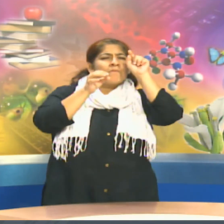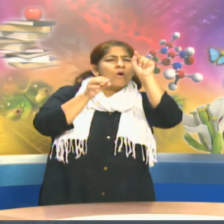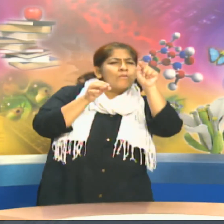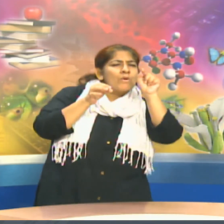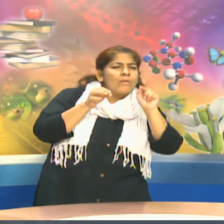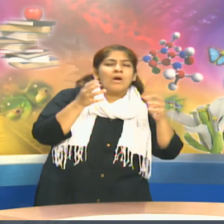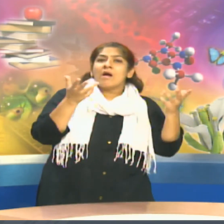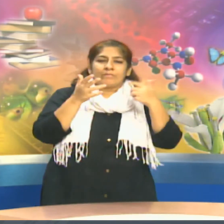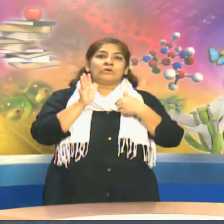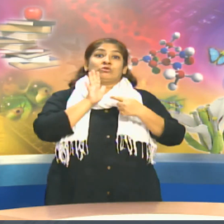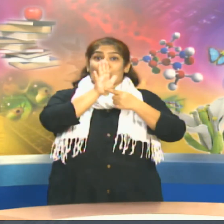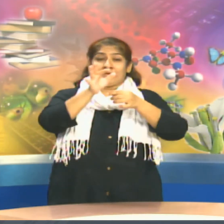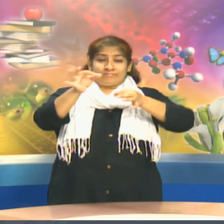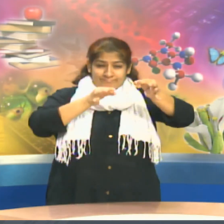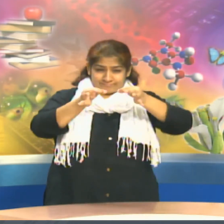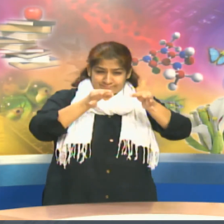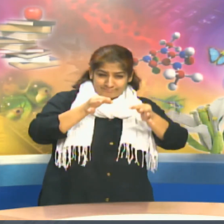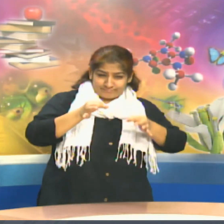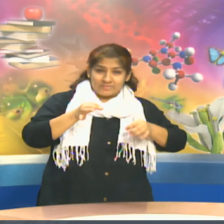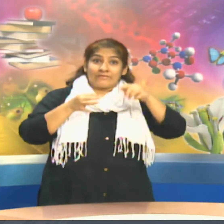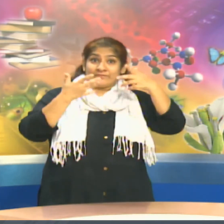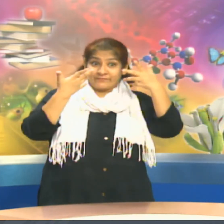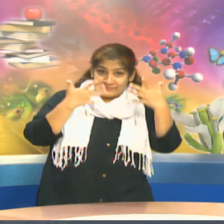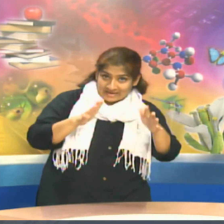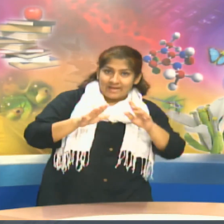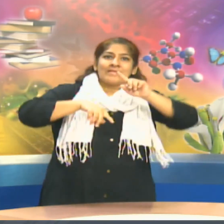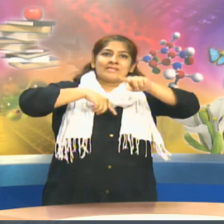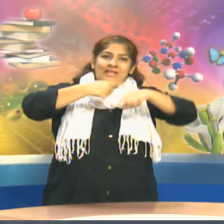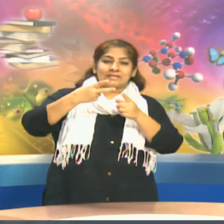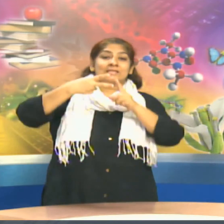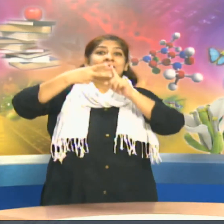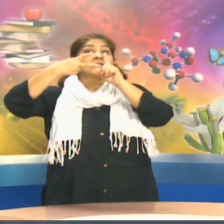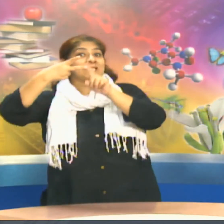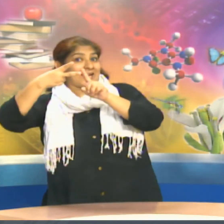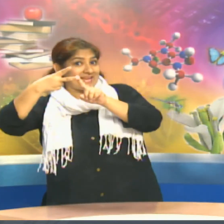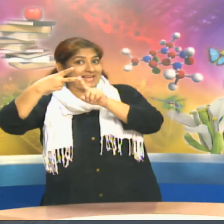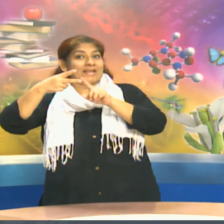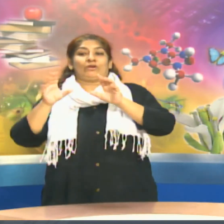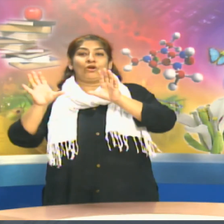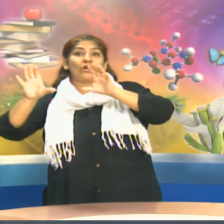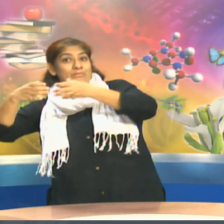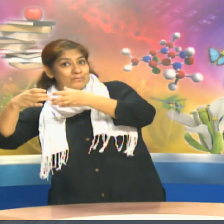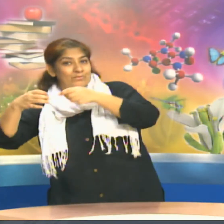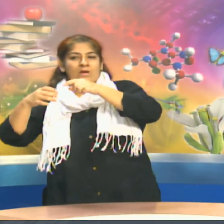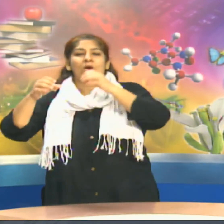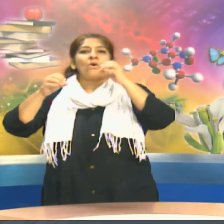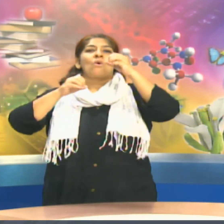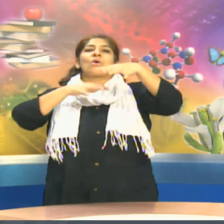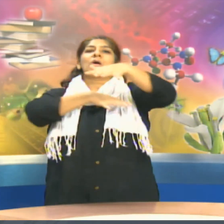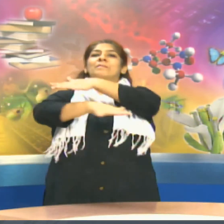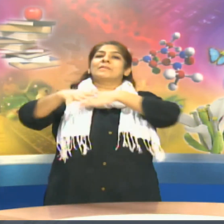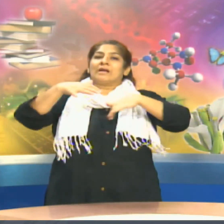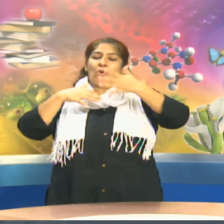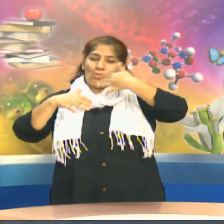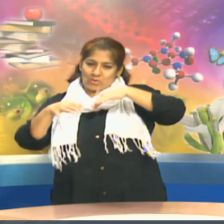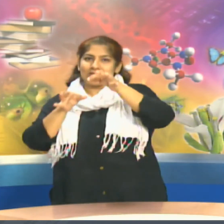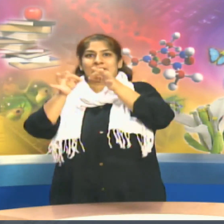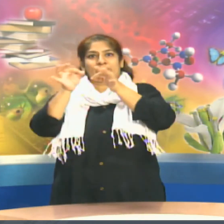planning. There are some features which are important, we should know, and after this we will discuss about